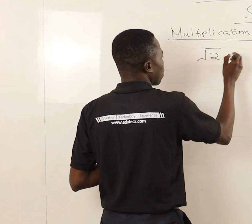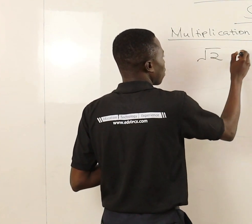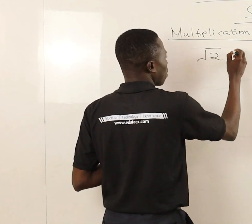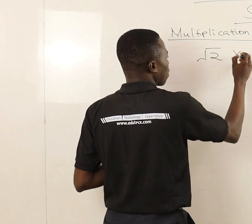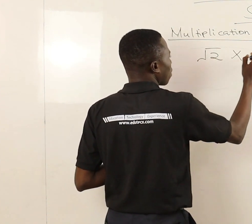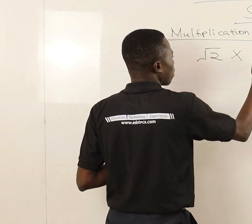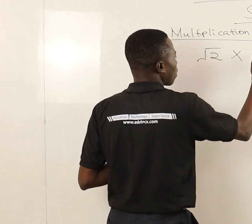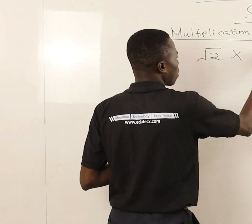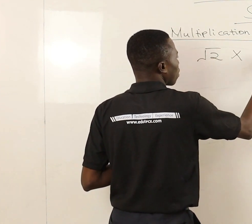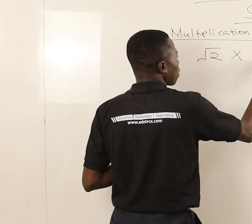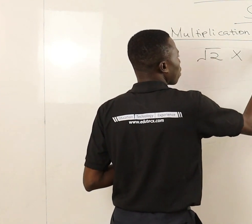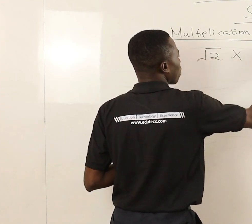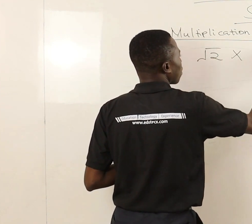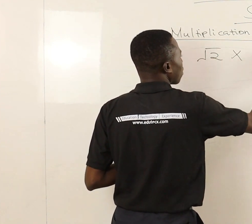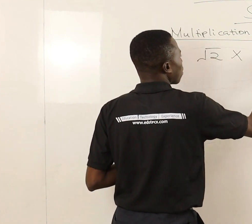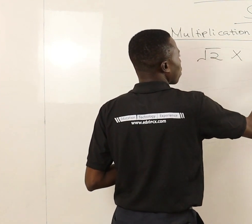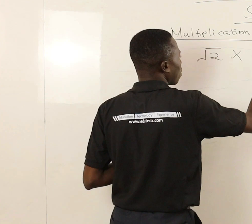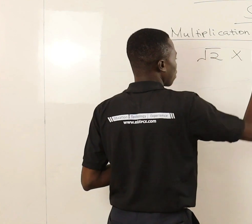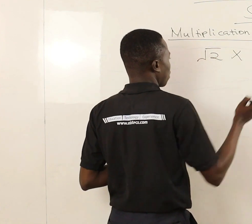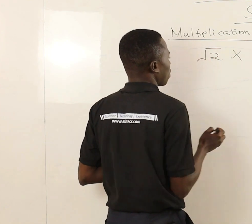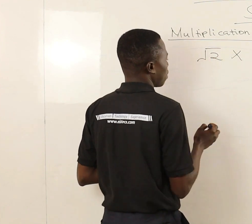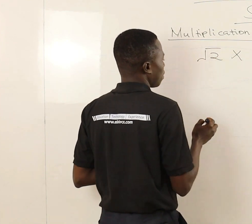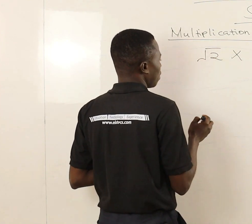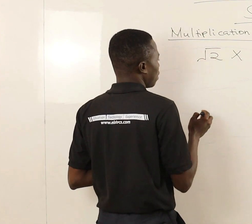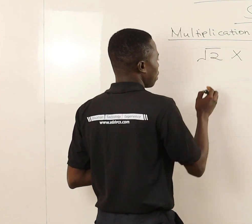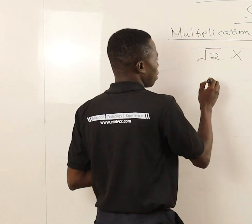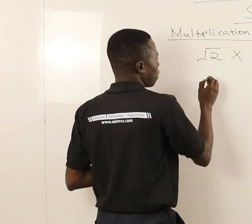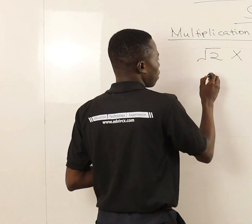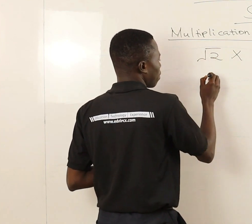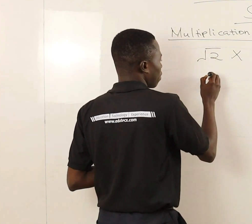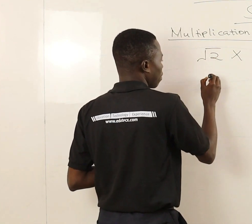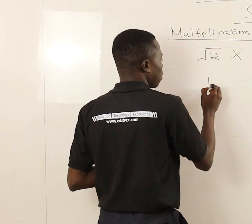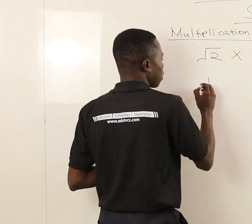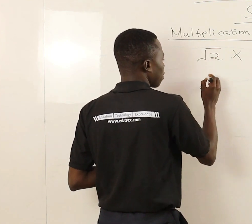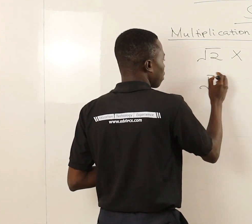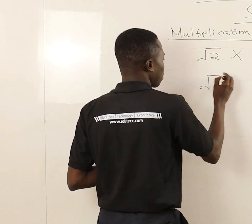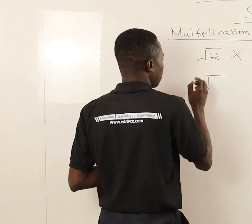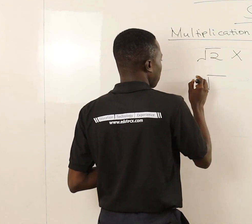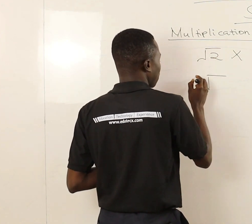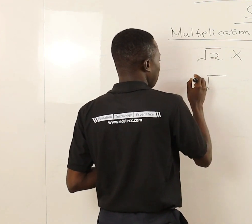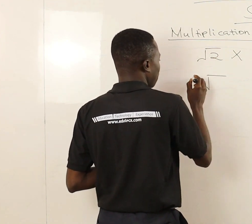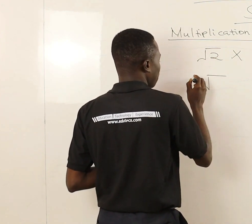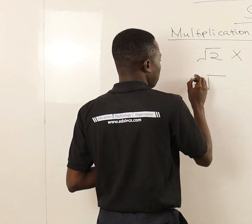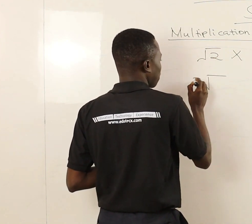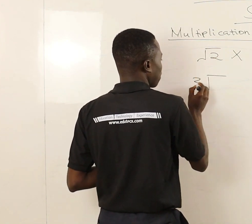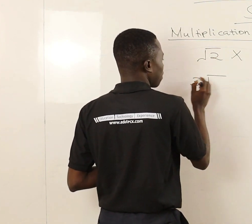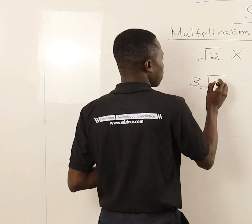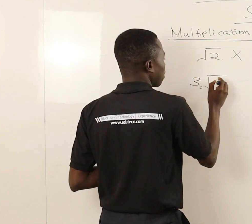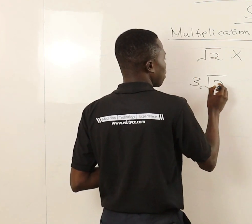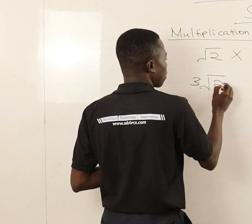So we have the example, say for instance, square root of 2 multiplied by square root of 3. Then another